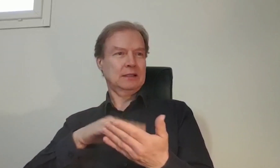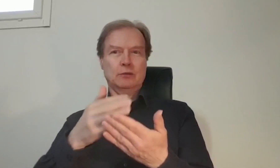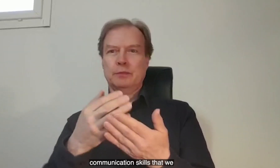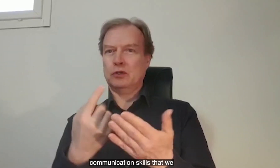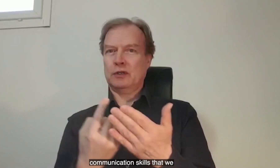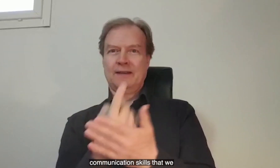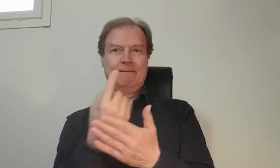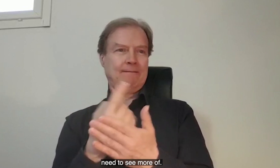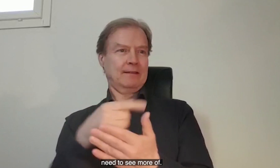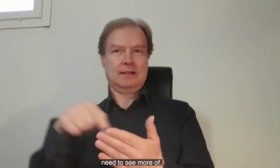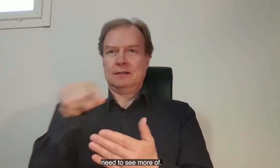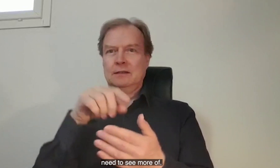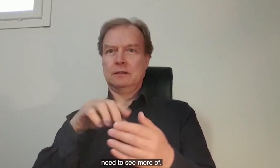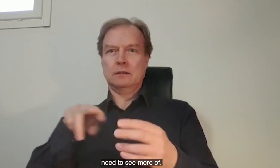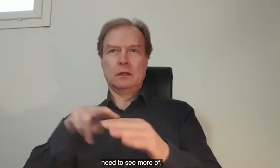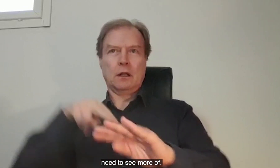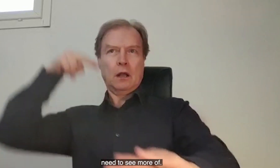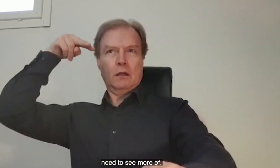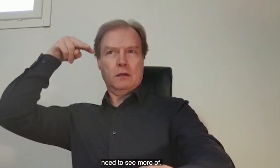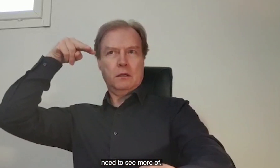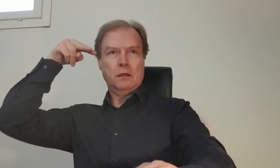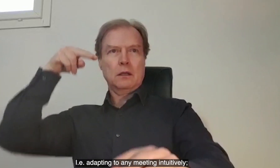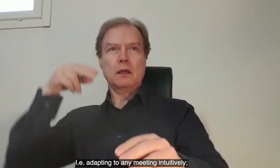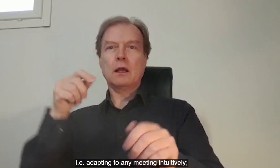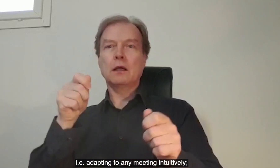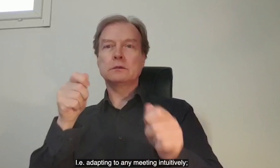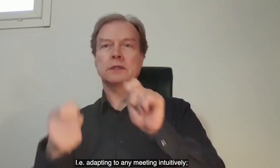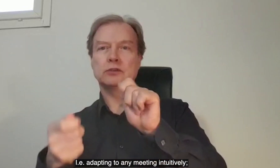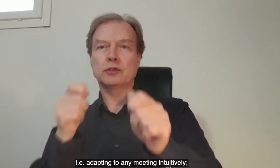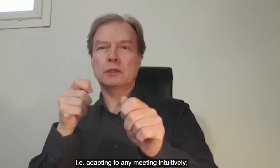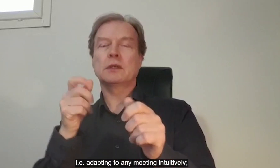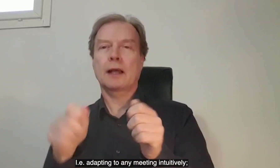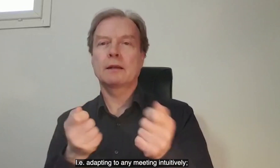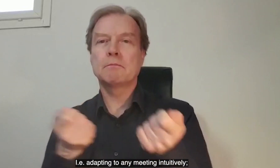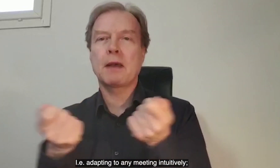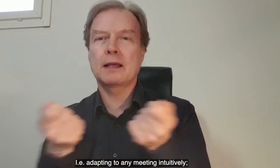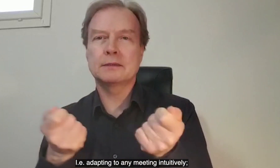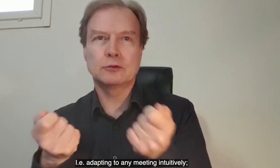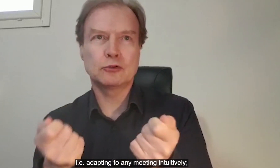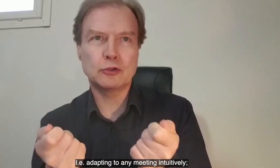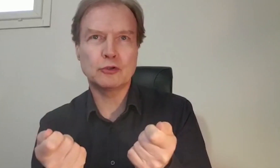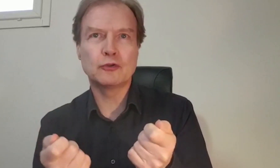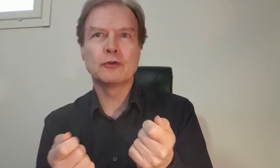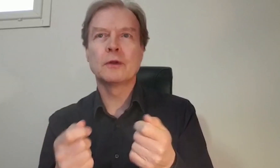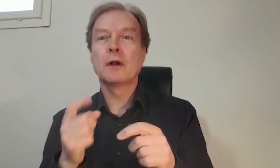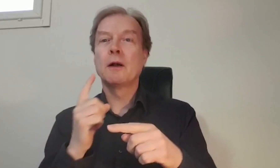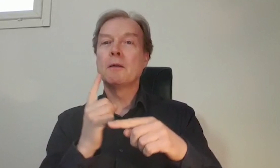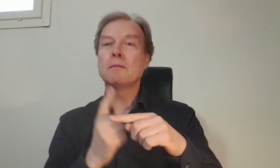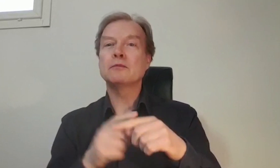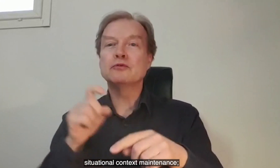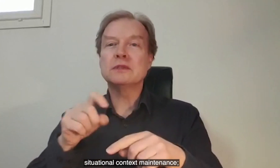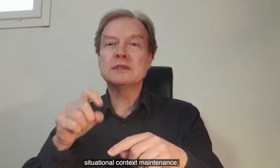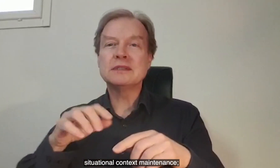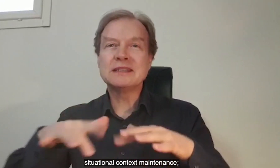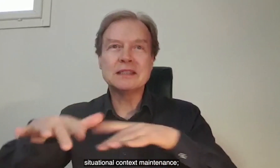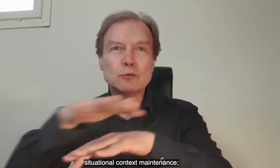an interpreter brings to their work. It is, however, the highly tuned communication skills that we need to see more